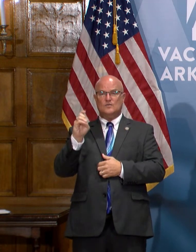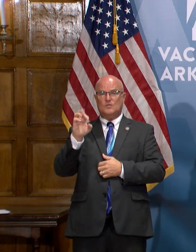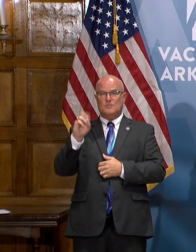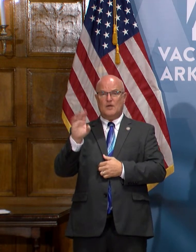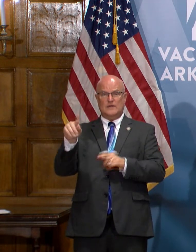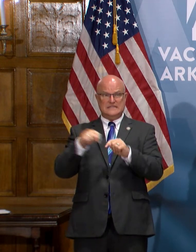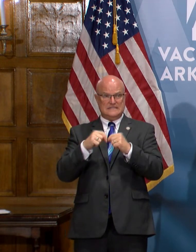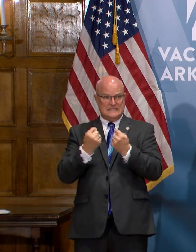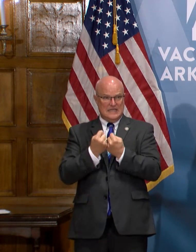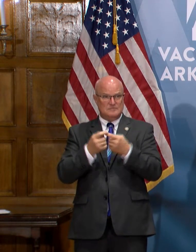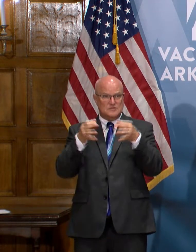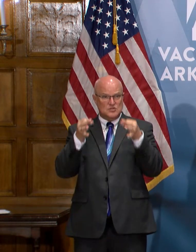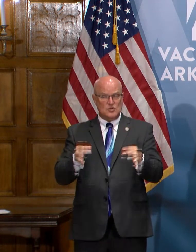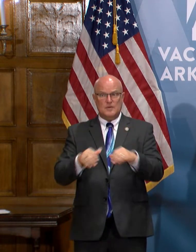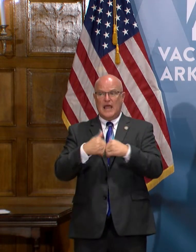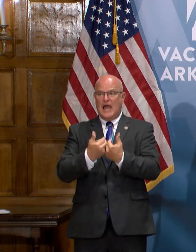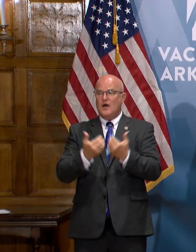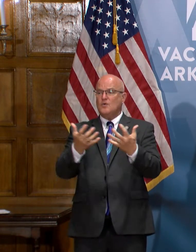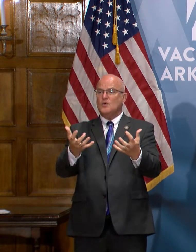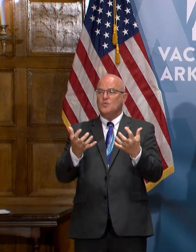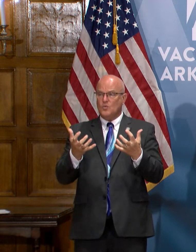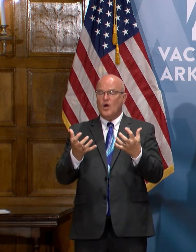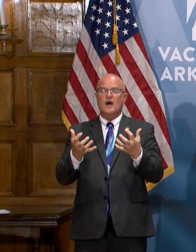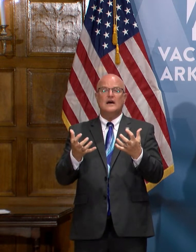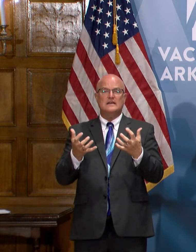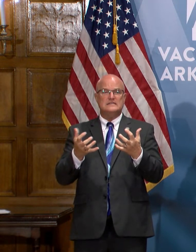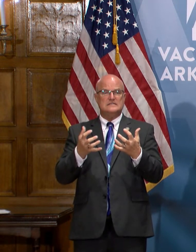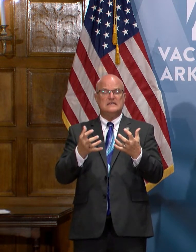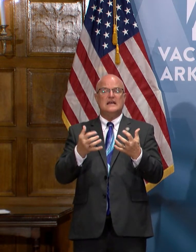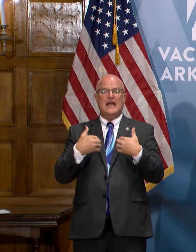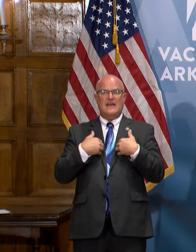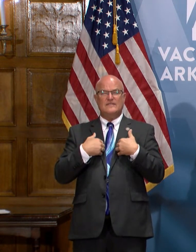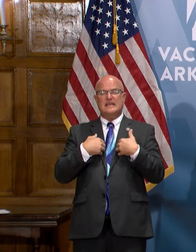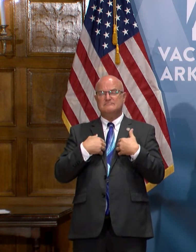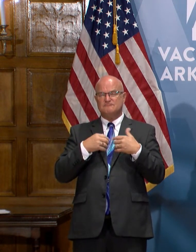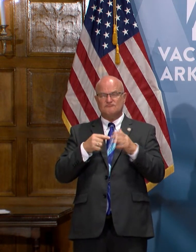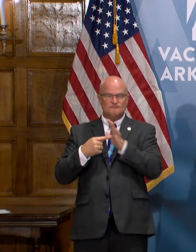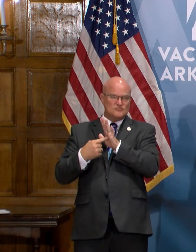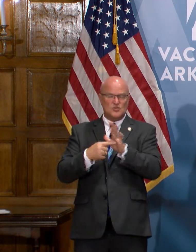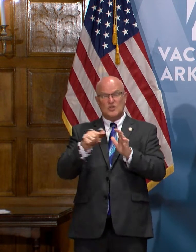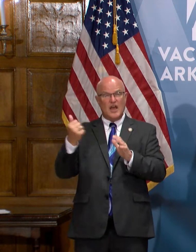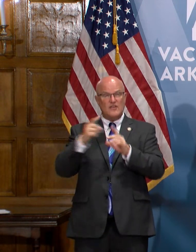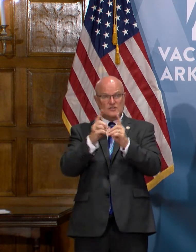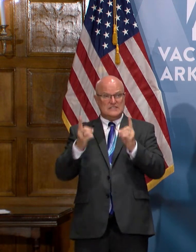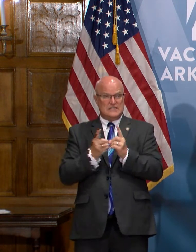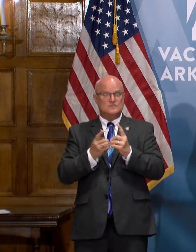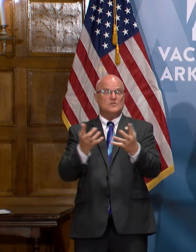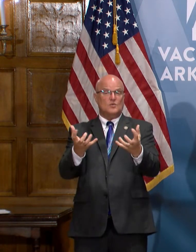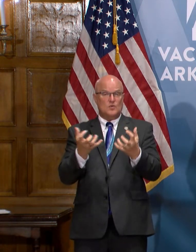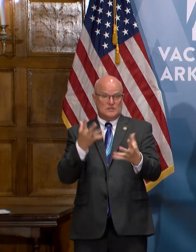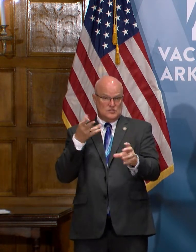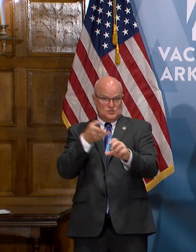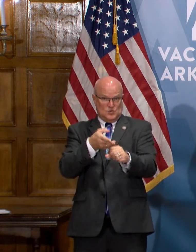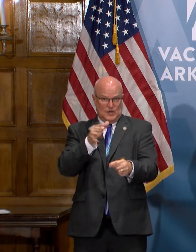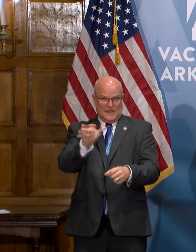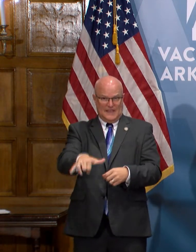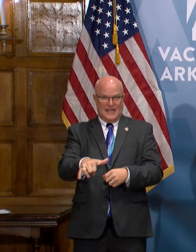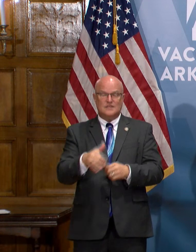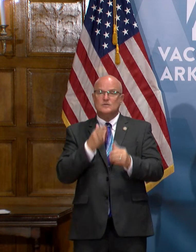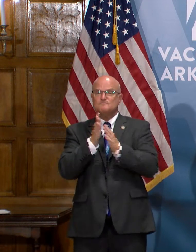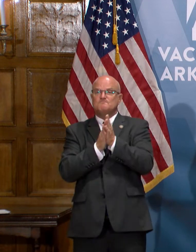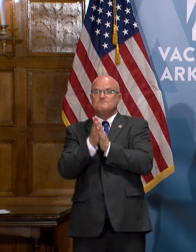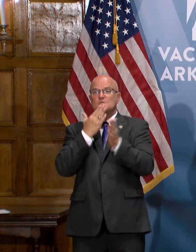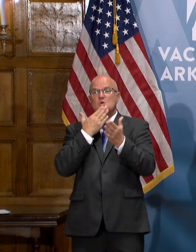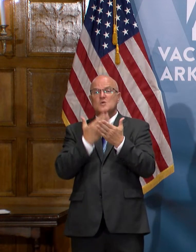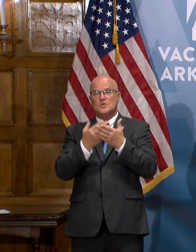team to determine how we want to scale that to other districts that choose to be a part of that. So we look forward to getting that